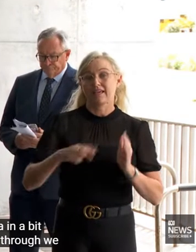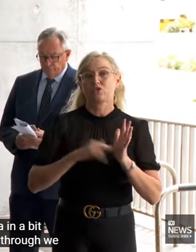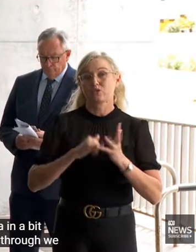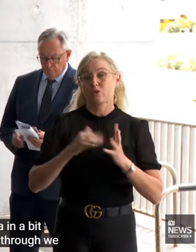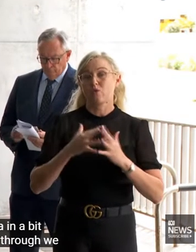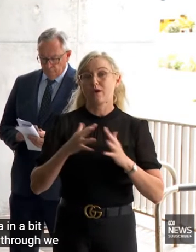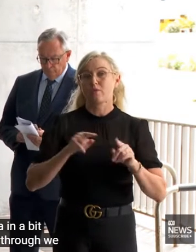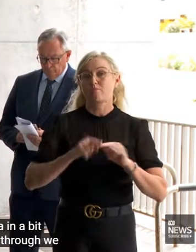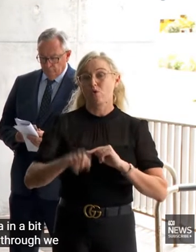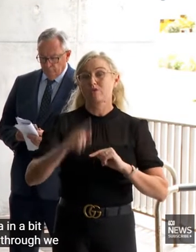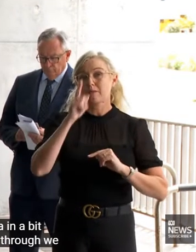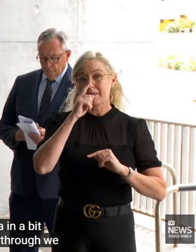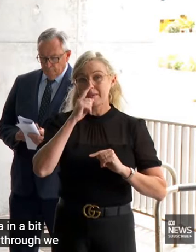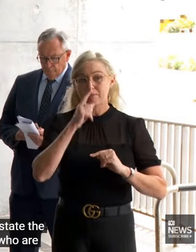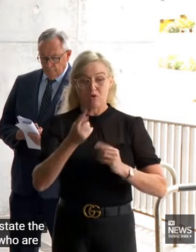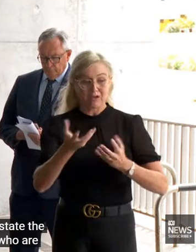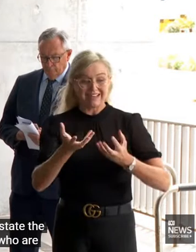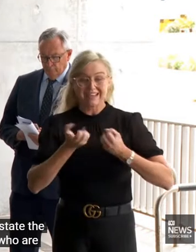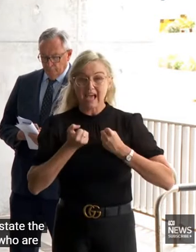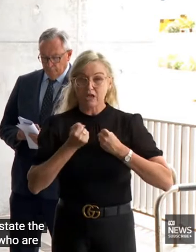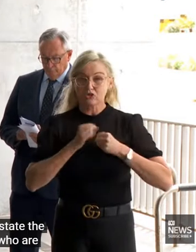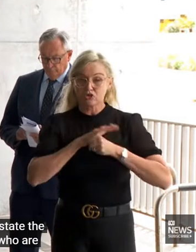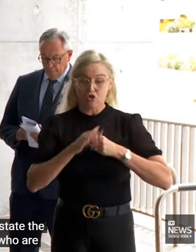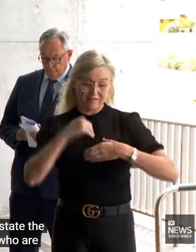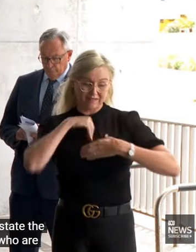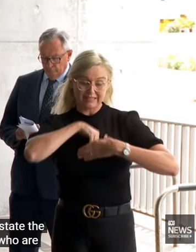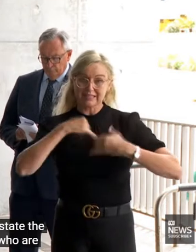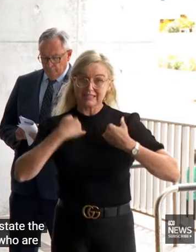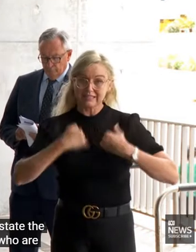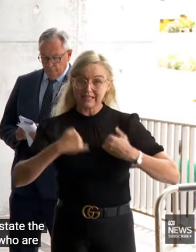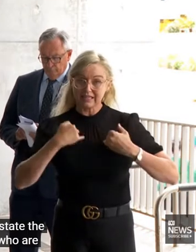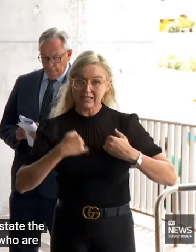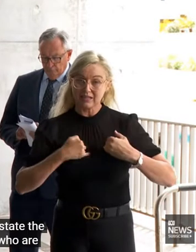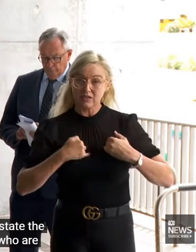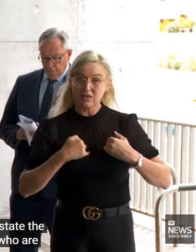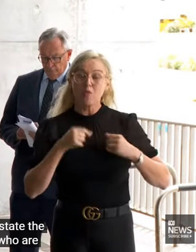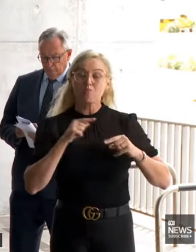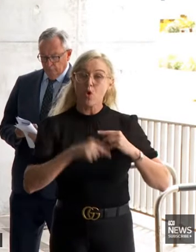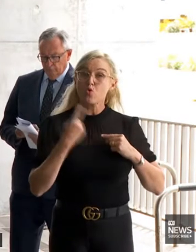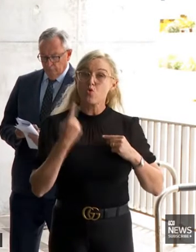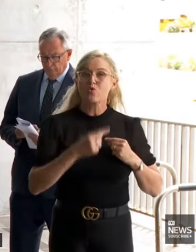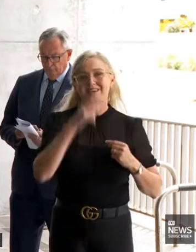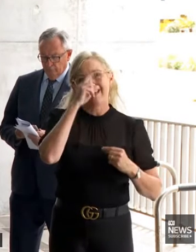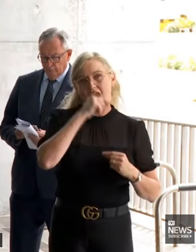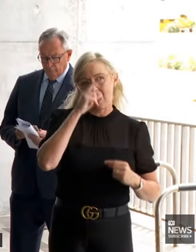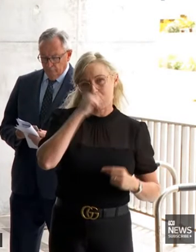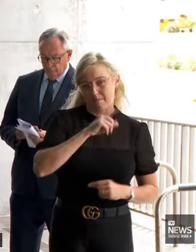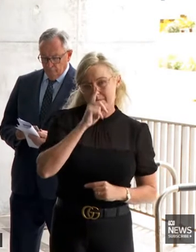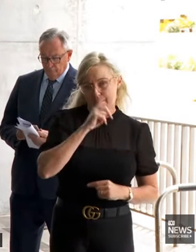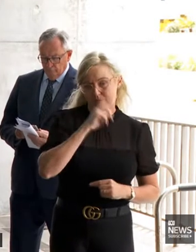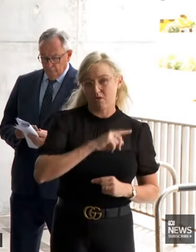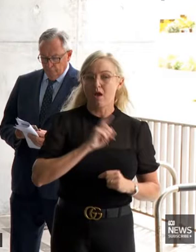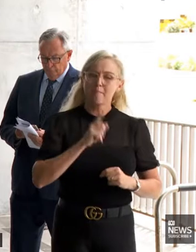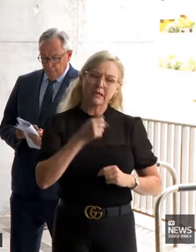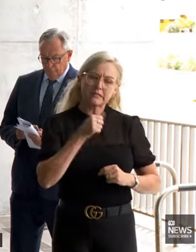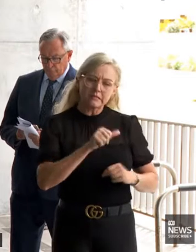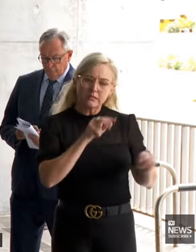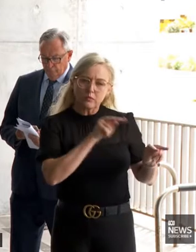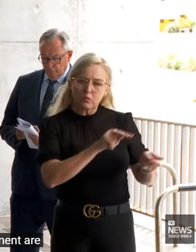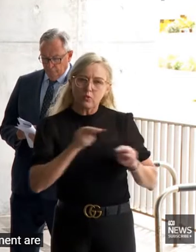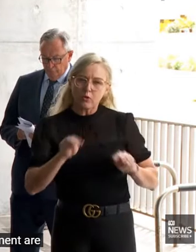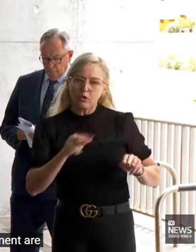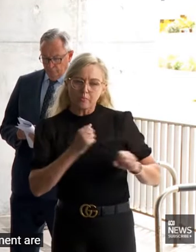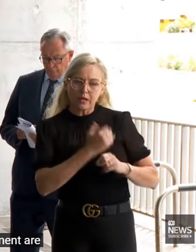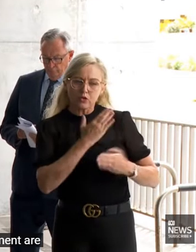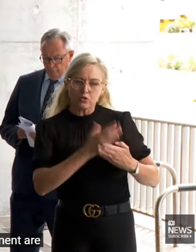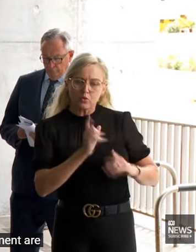people who are contracting the virus at the moment are generally younger people. So we'll keep monitoring that situation as we move through